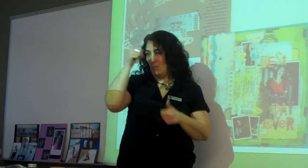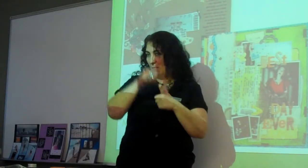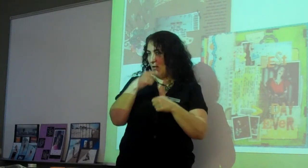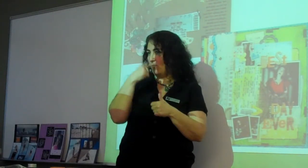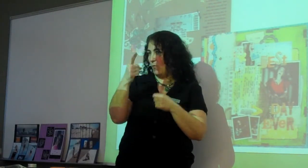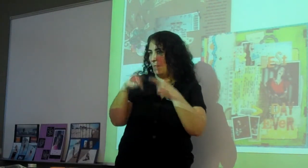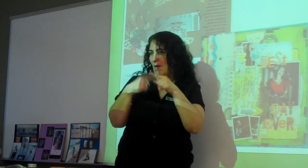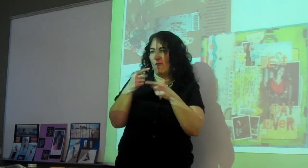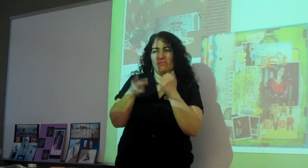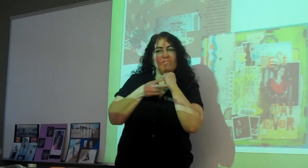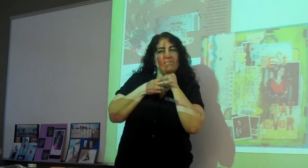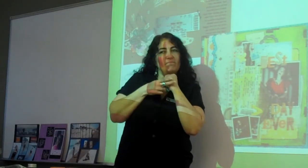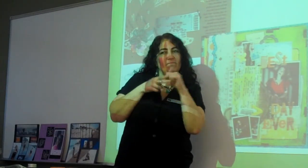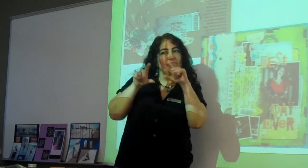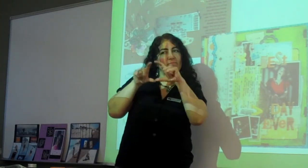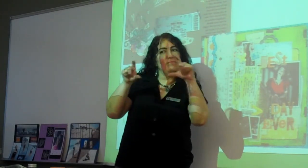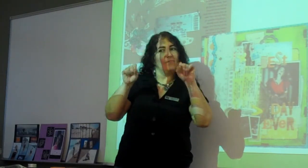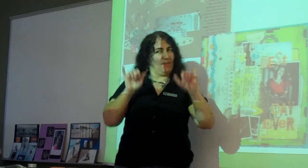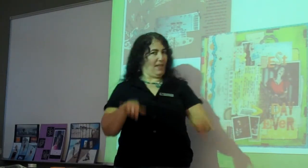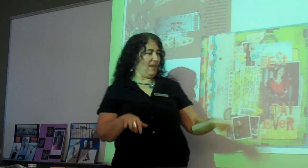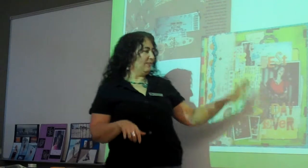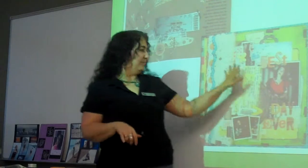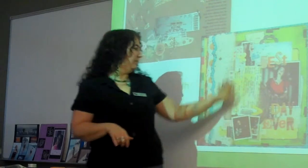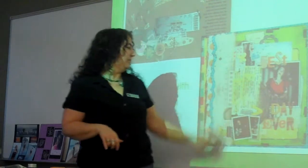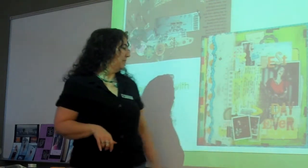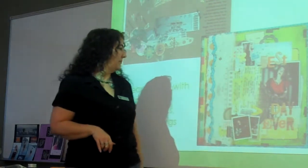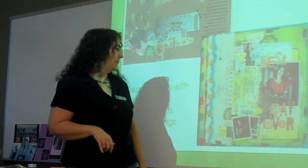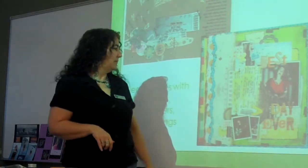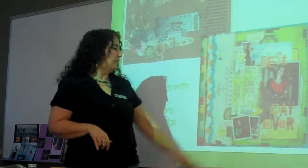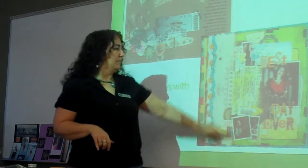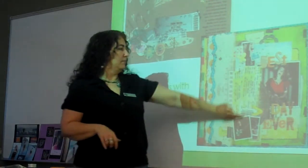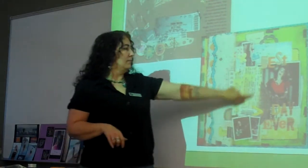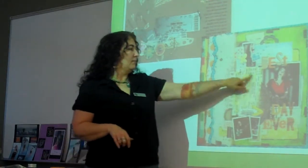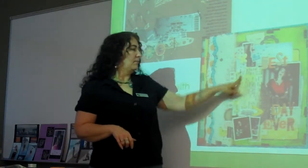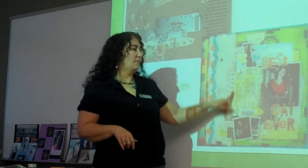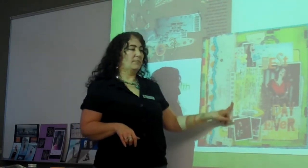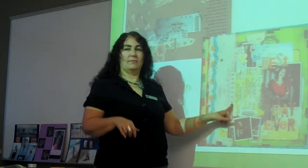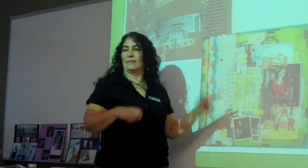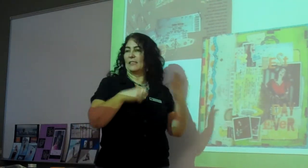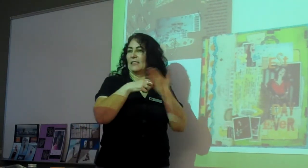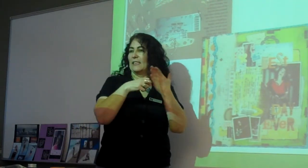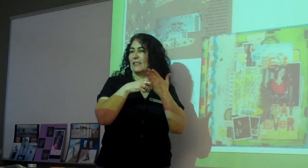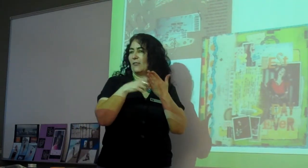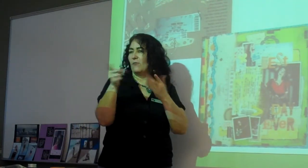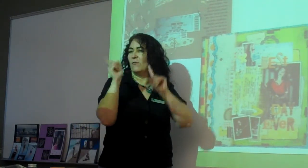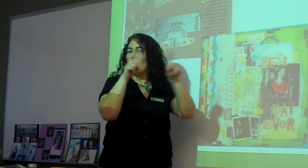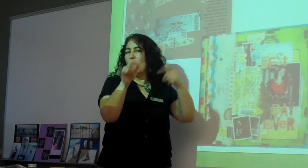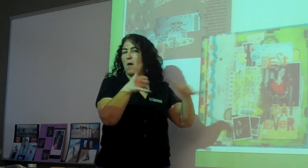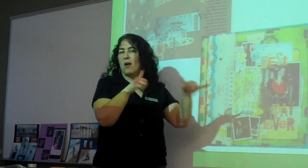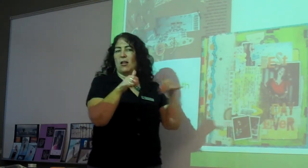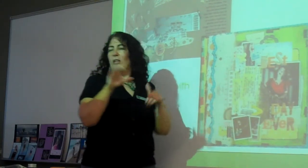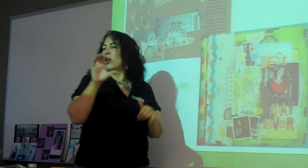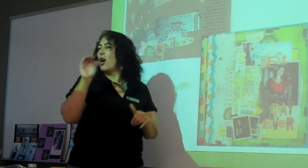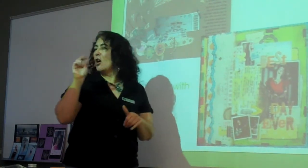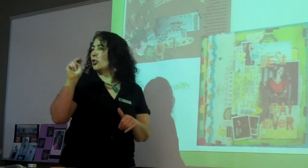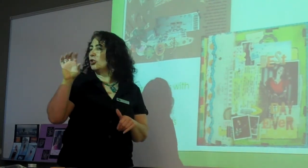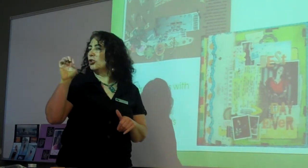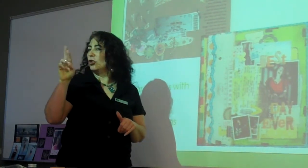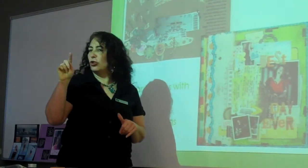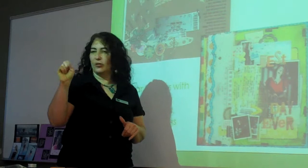Souvenir layout. Remember I told you about earlier about saving everything. So these are important events in your life. From tickets when you've gone